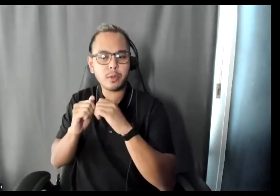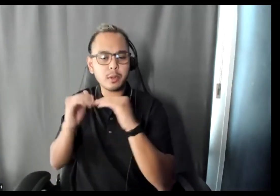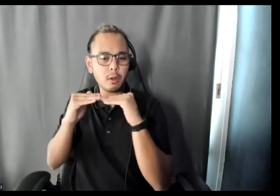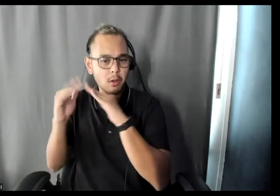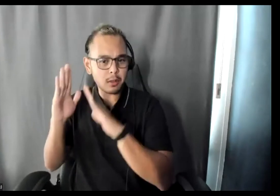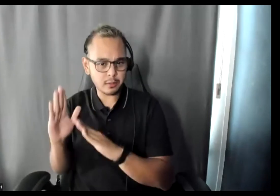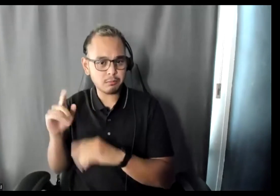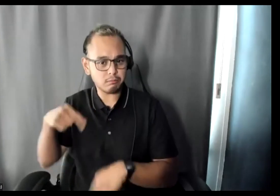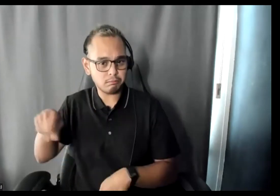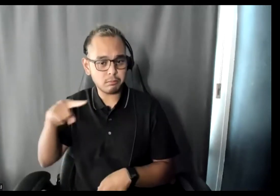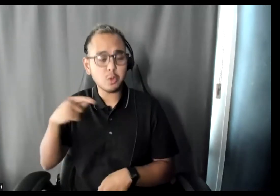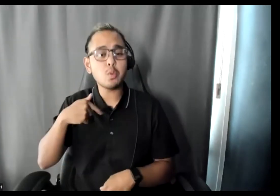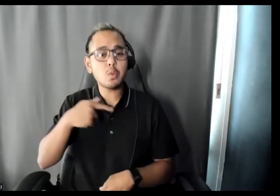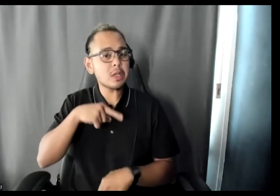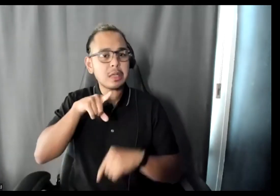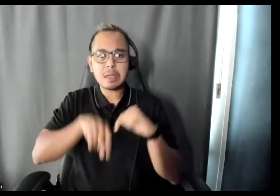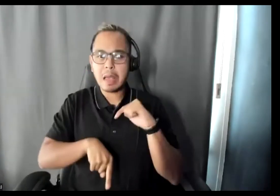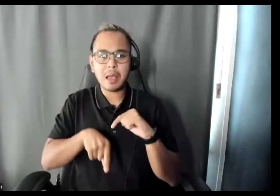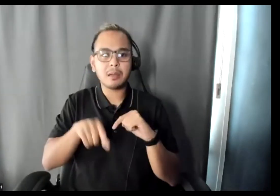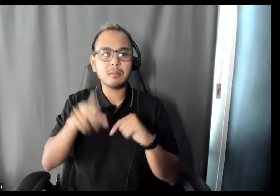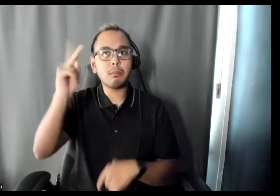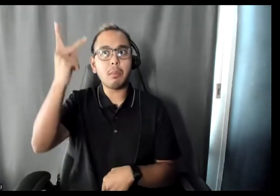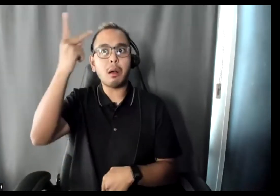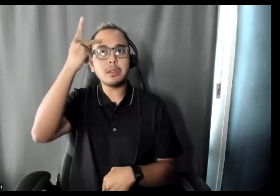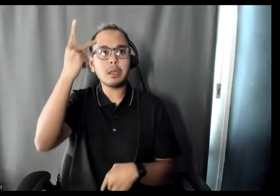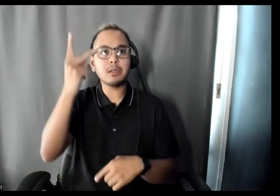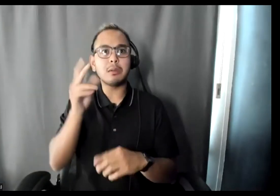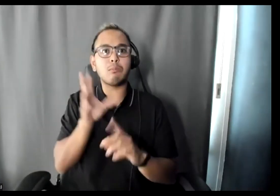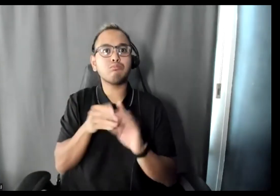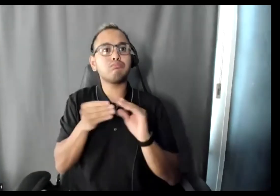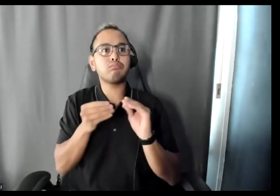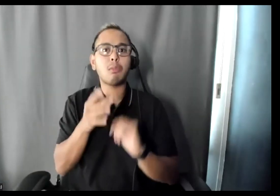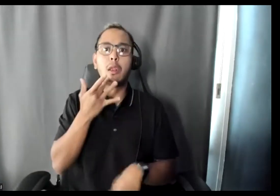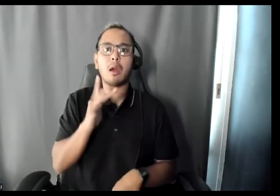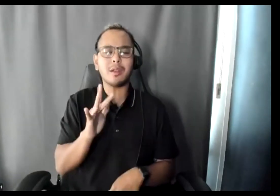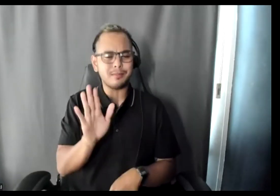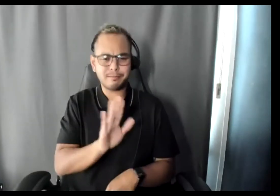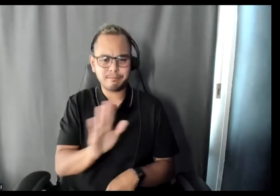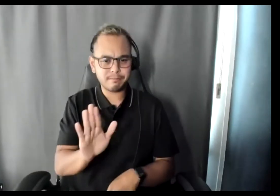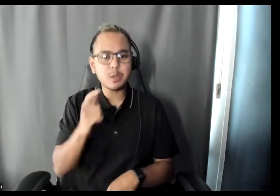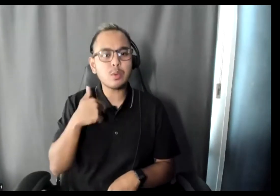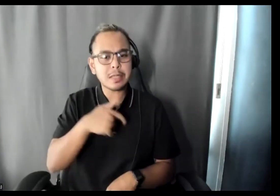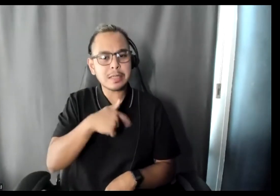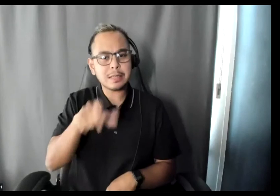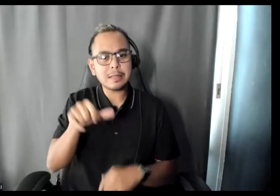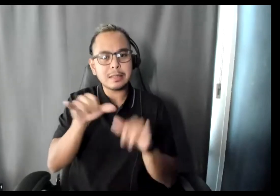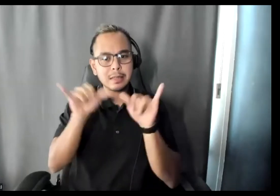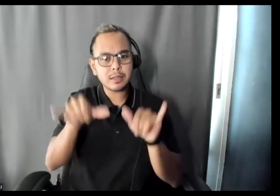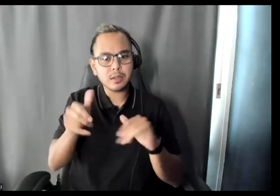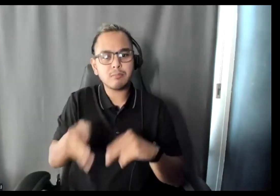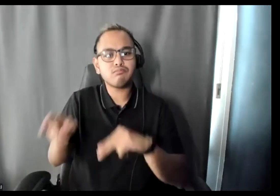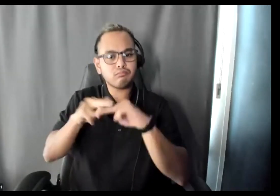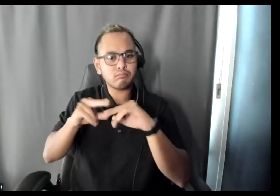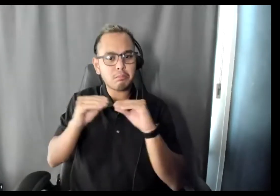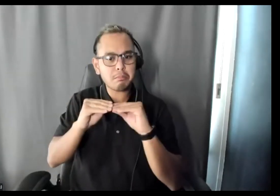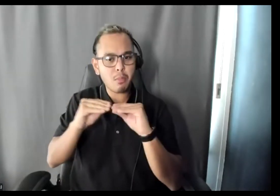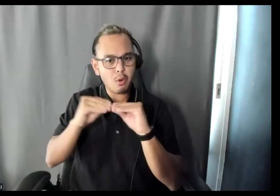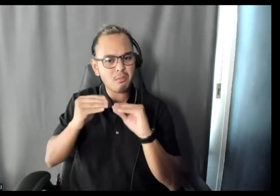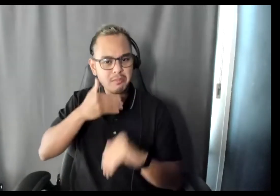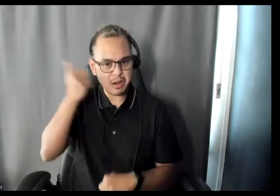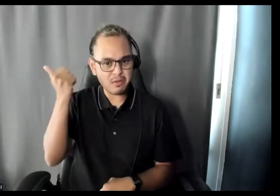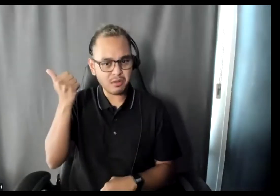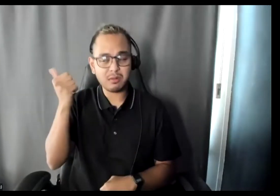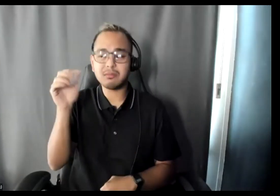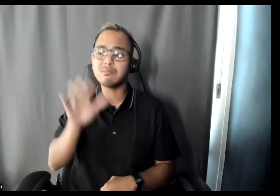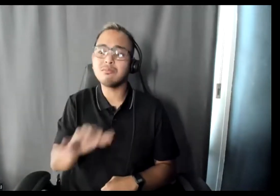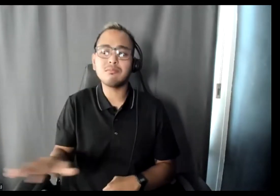we cannot be dealing in the politics of lucky. We need our systems to operate better so that people all across the state, no